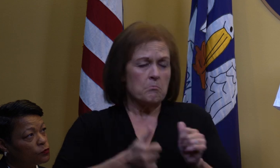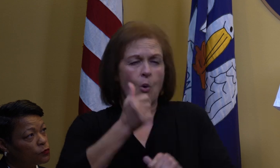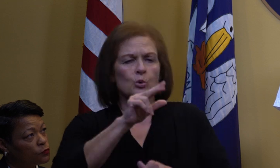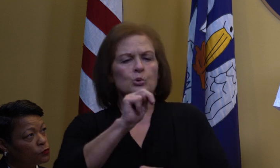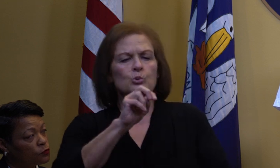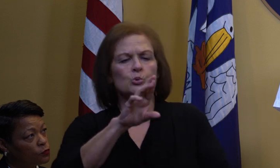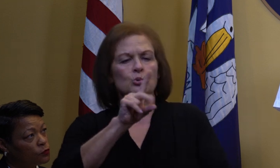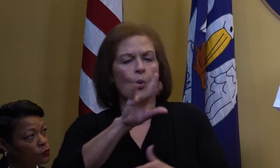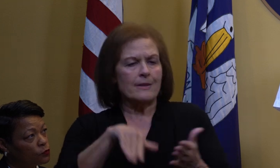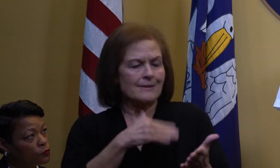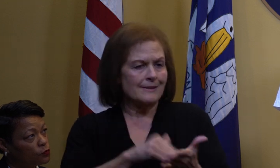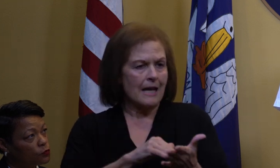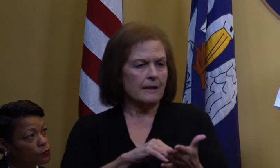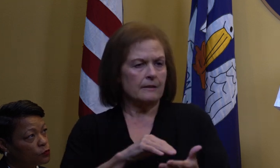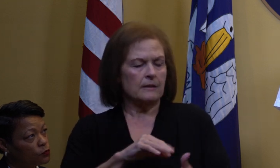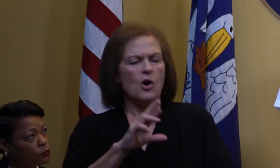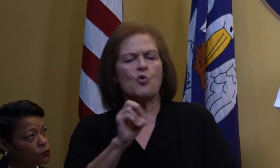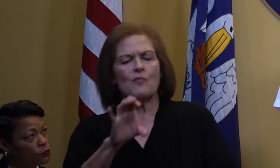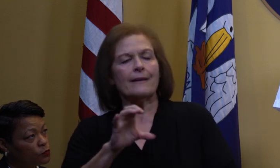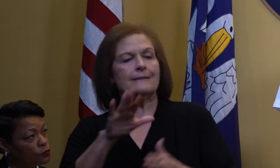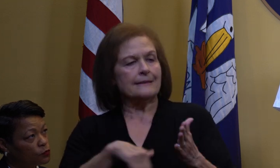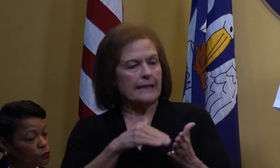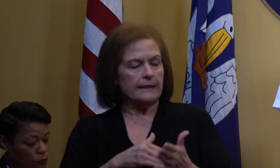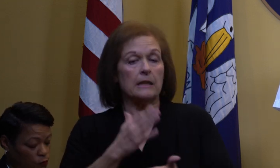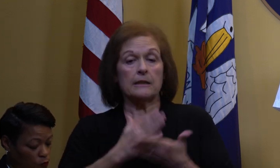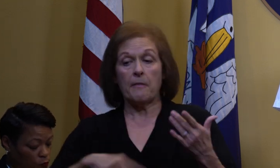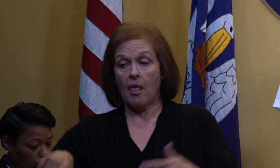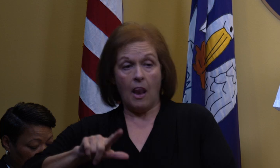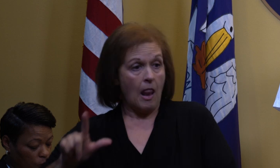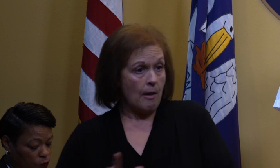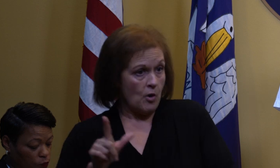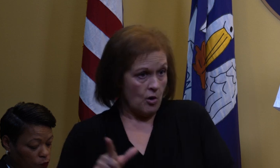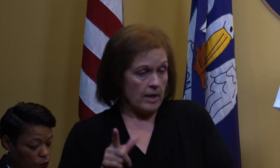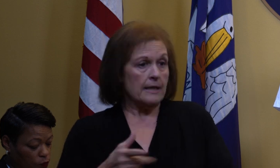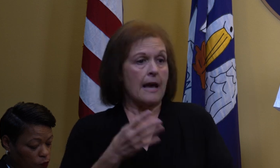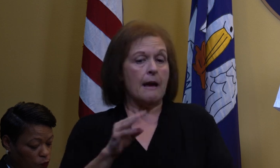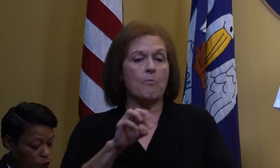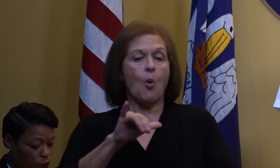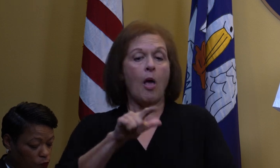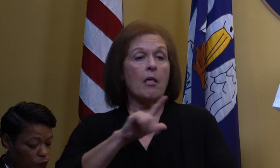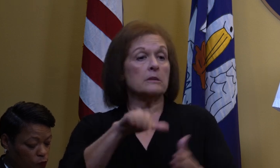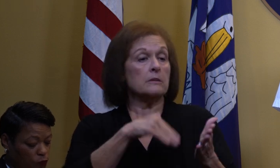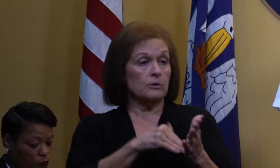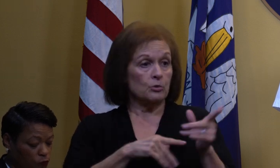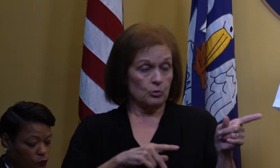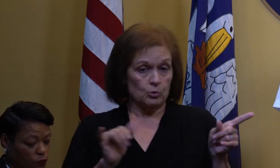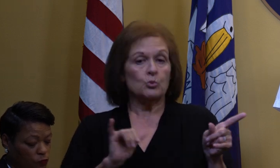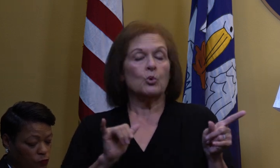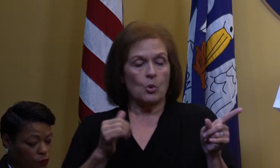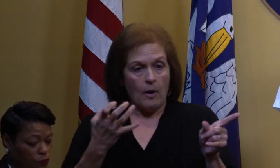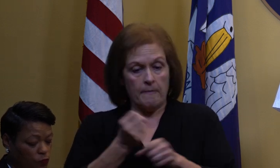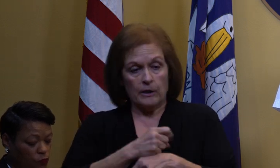centers, rec centers, a few libraries are in there, and also the Morial Convention Center. We want to make sure that there's